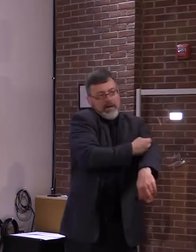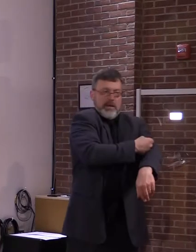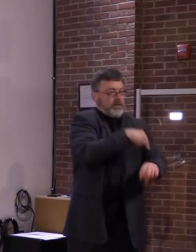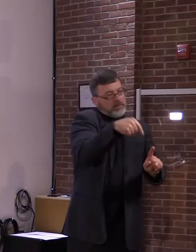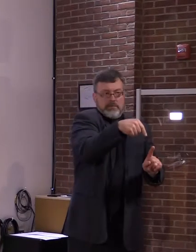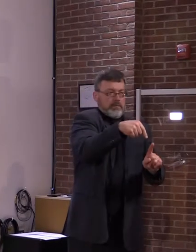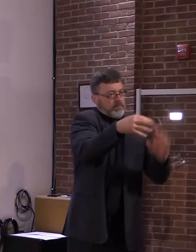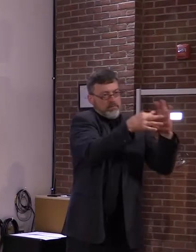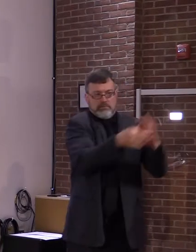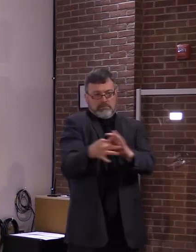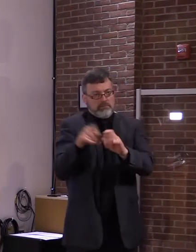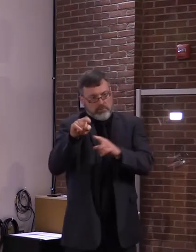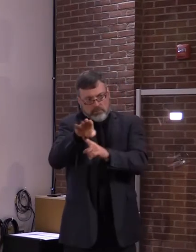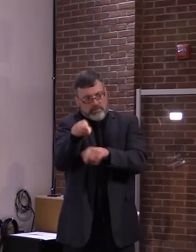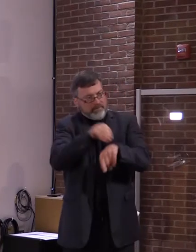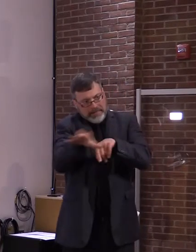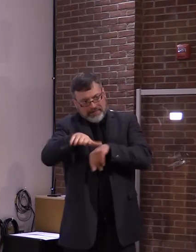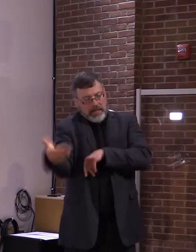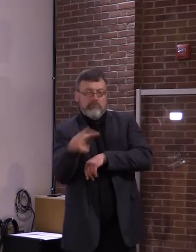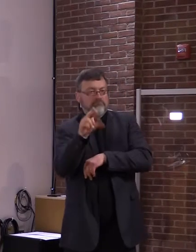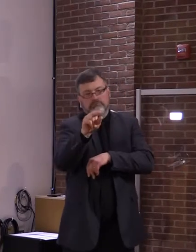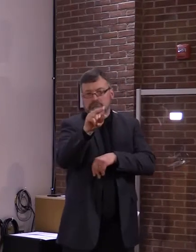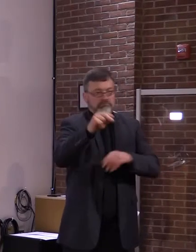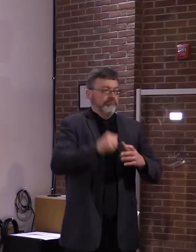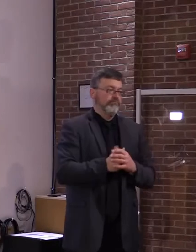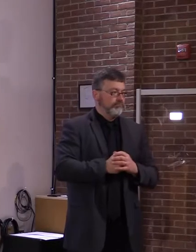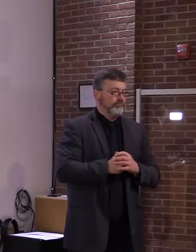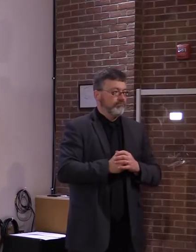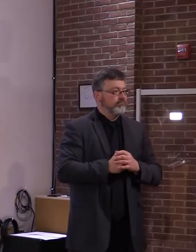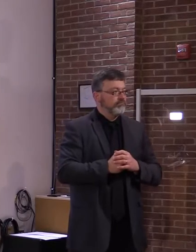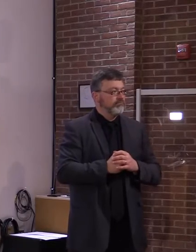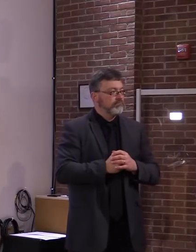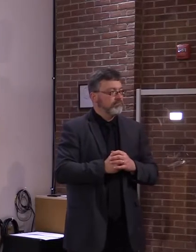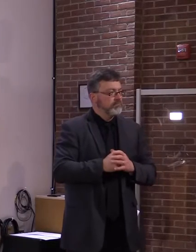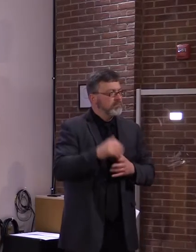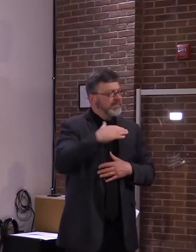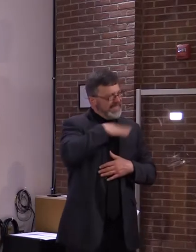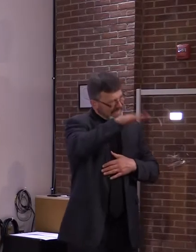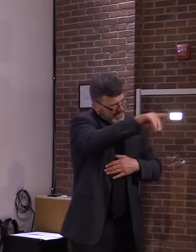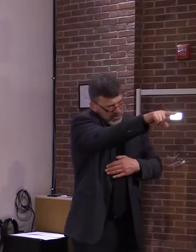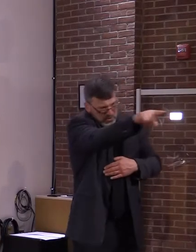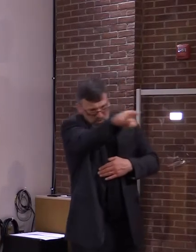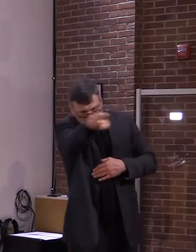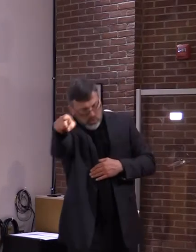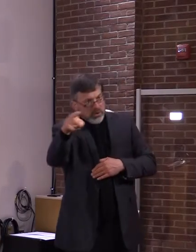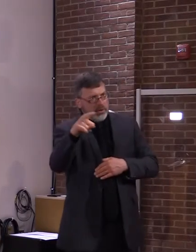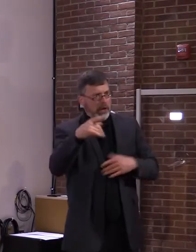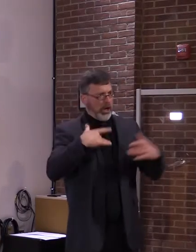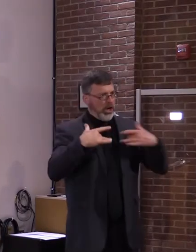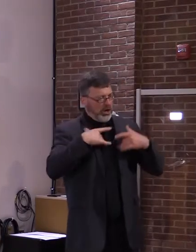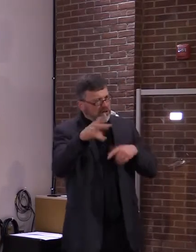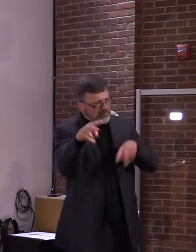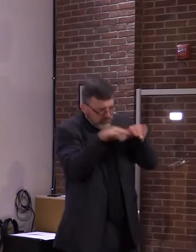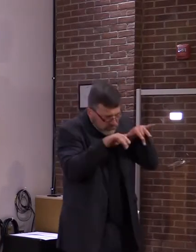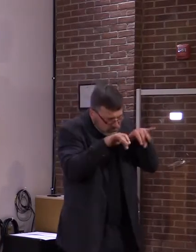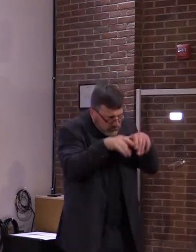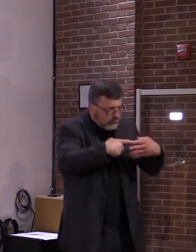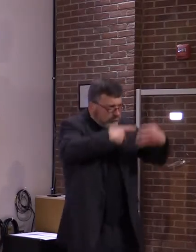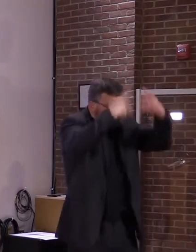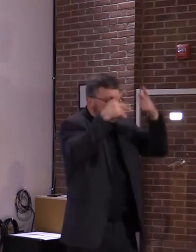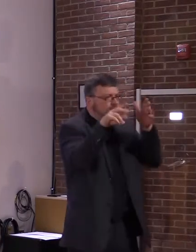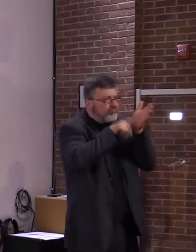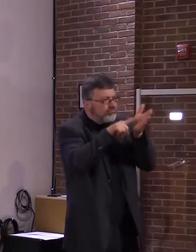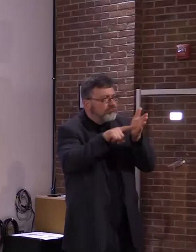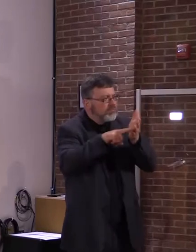I urge anyone who looks at it to use and interpret it with caution. And with that, I'll turn it back to the governor.